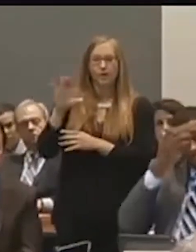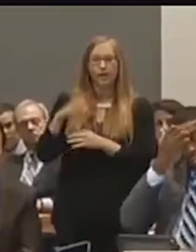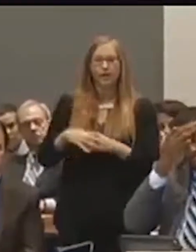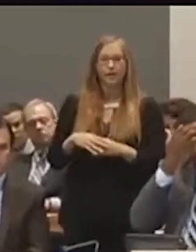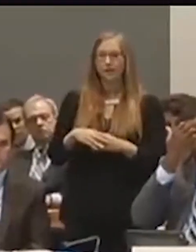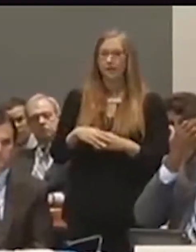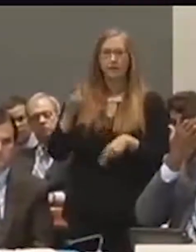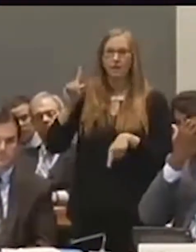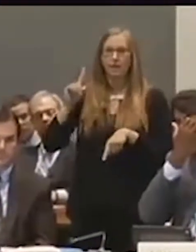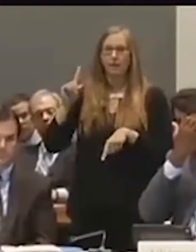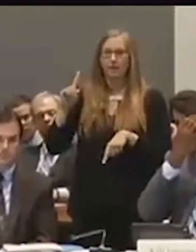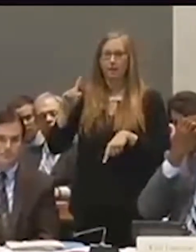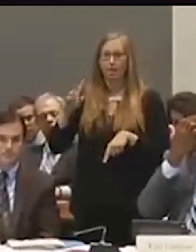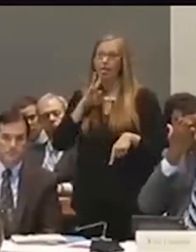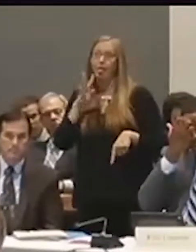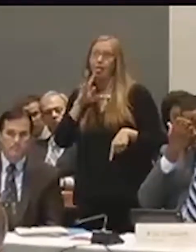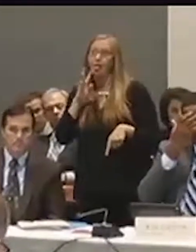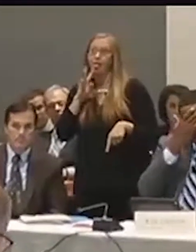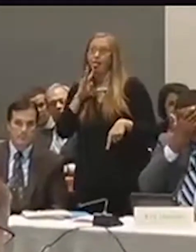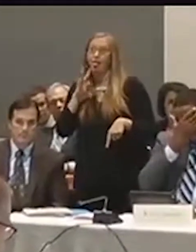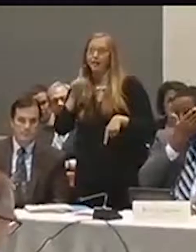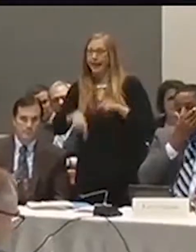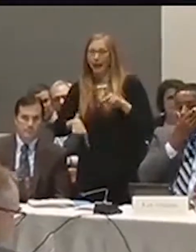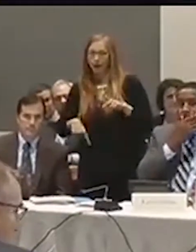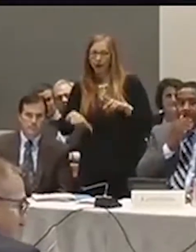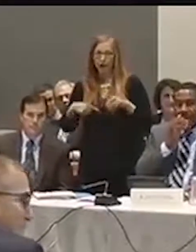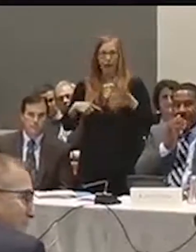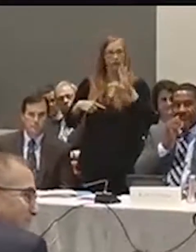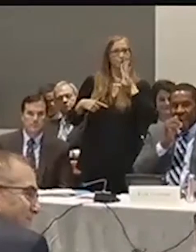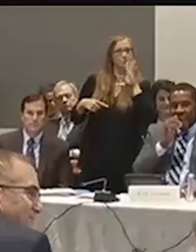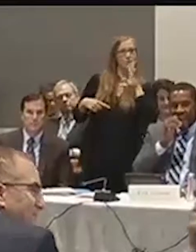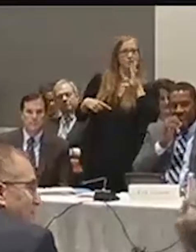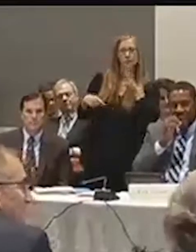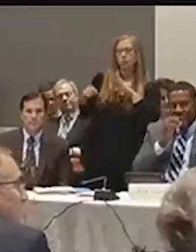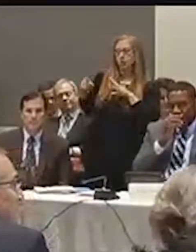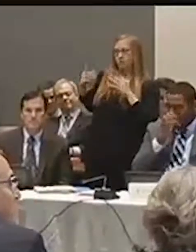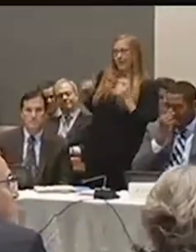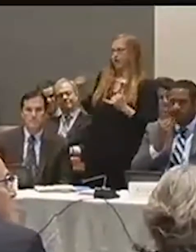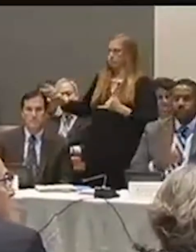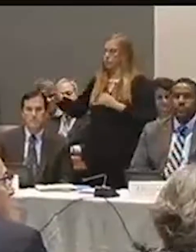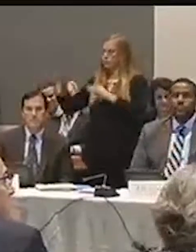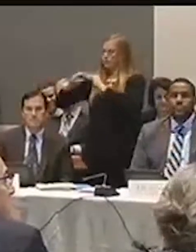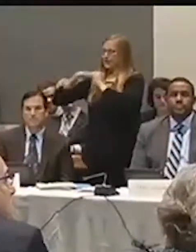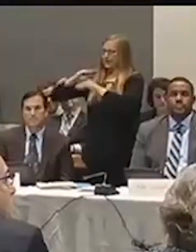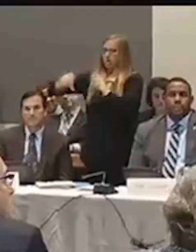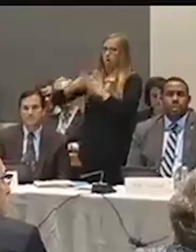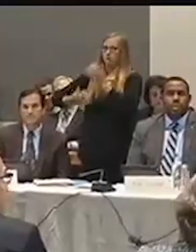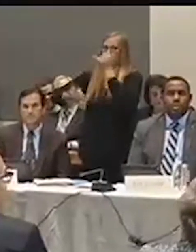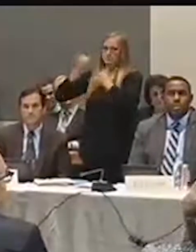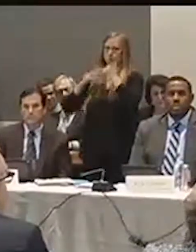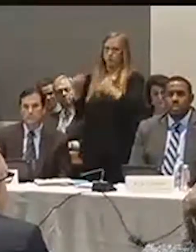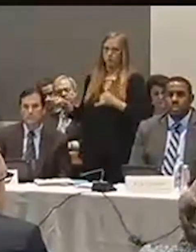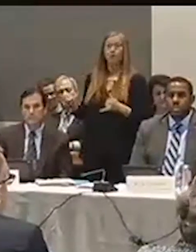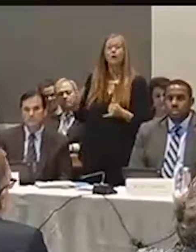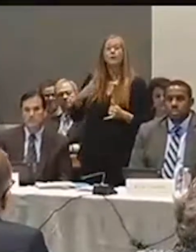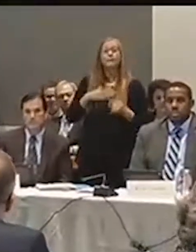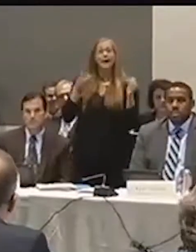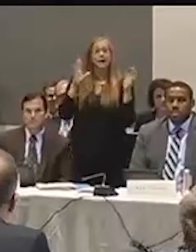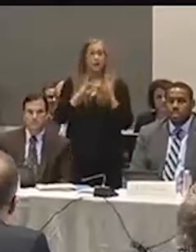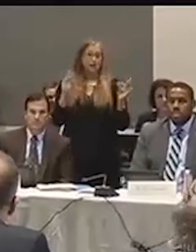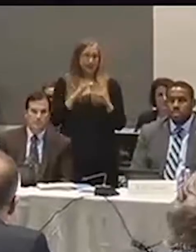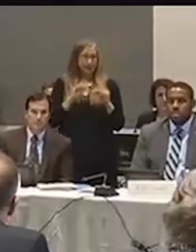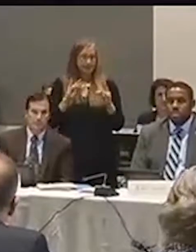can't get a word edgewise with me, but I'll let you correct all my mistakes. Thank you, Eric. I think my comments, I